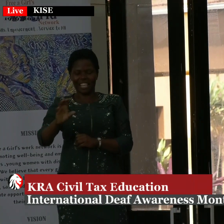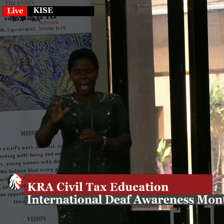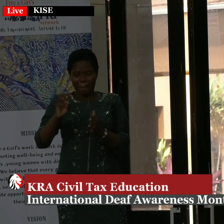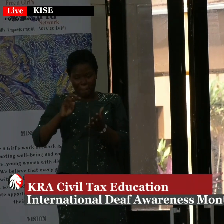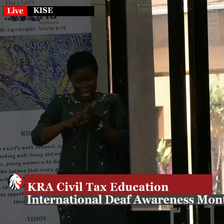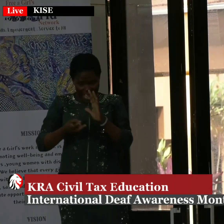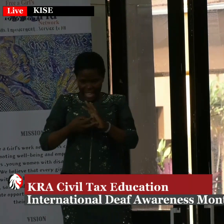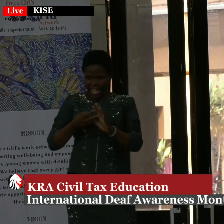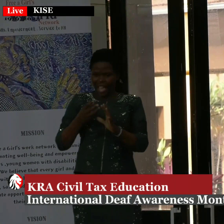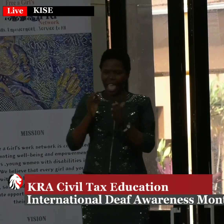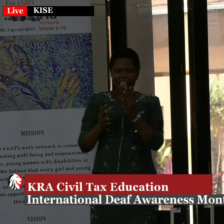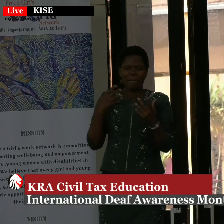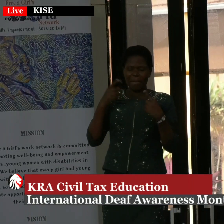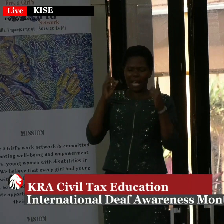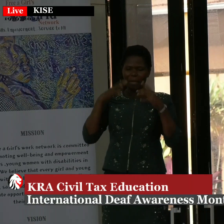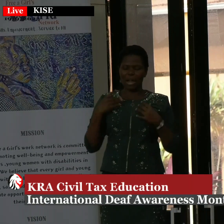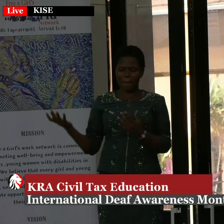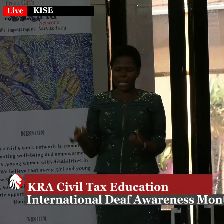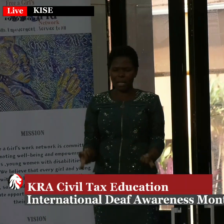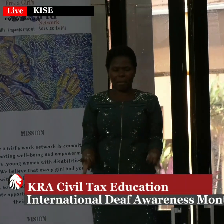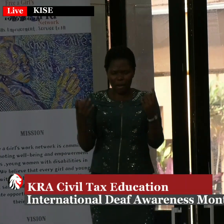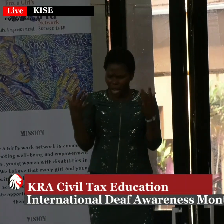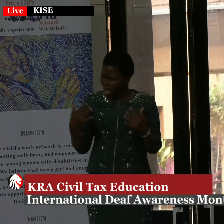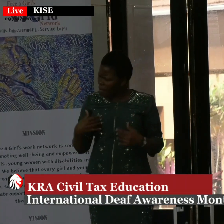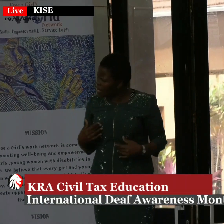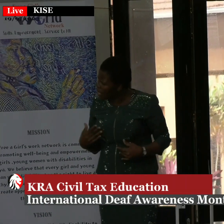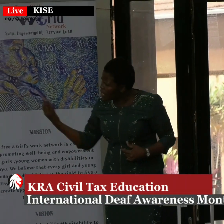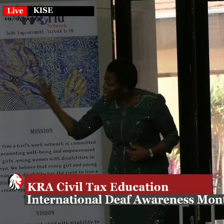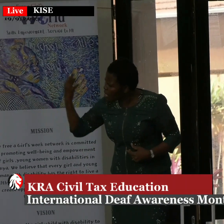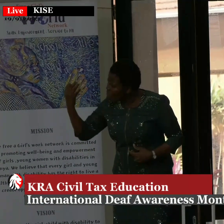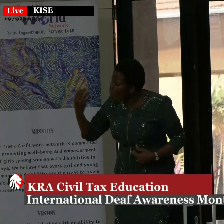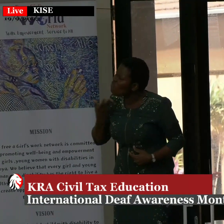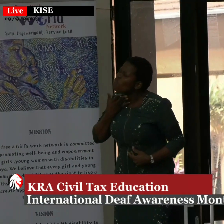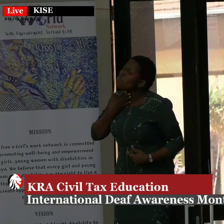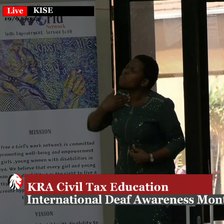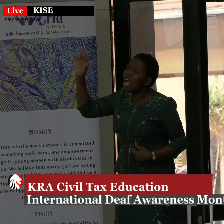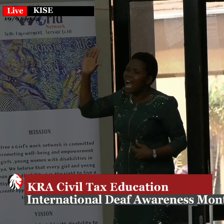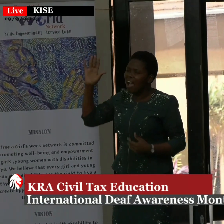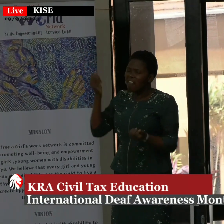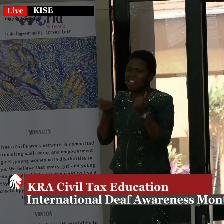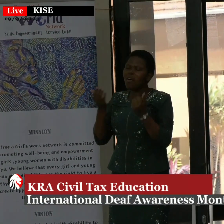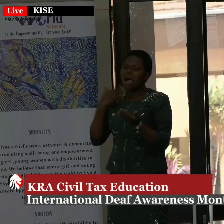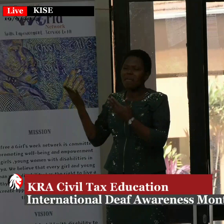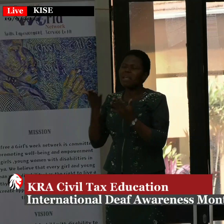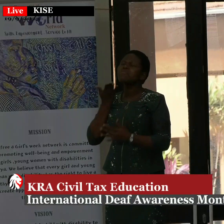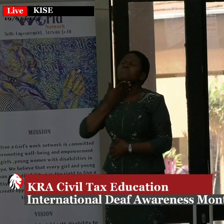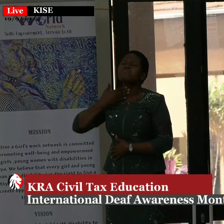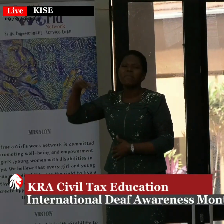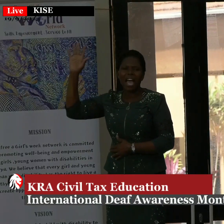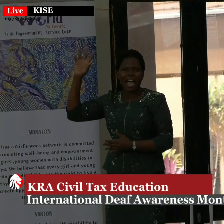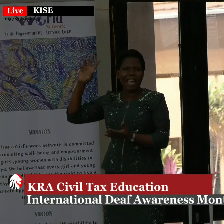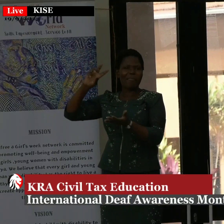if the vehicle is more than 2,000 cc, then you cannot be able to bring it. But a vehicle like a